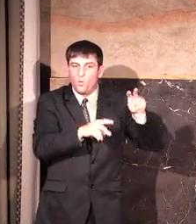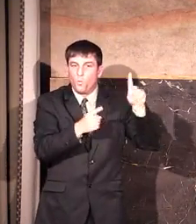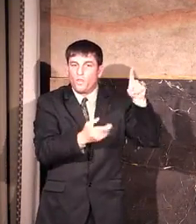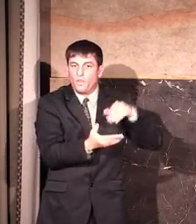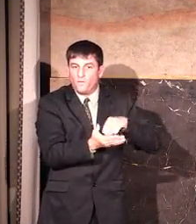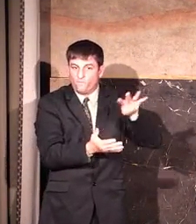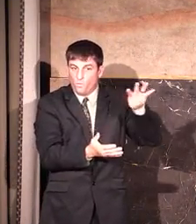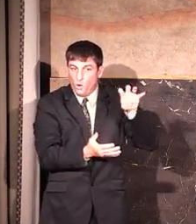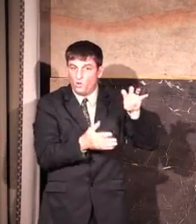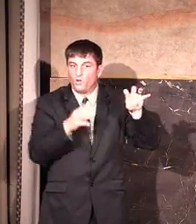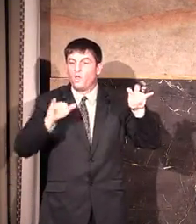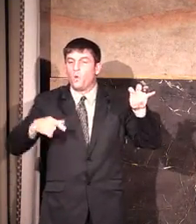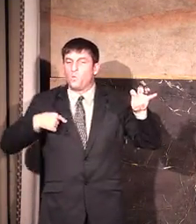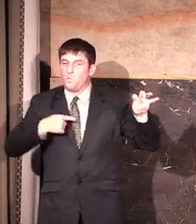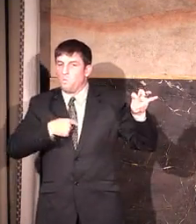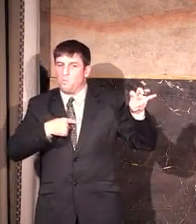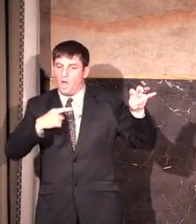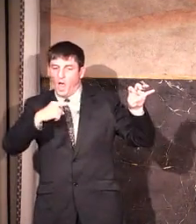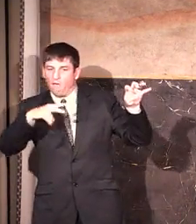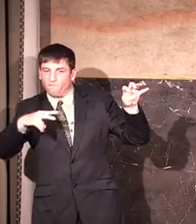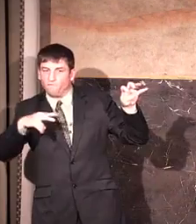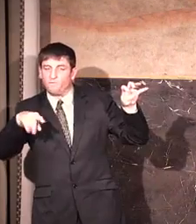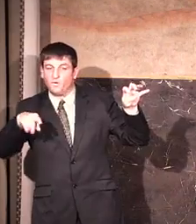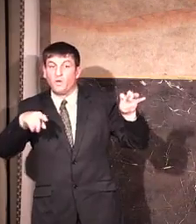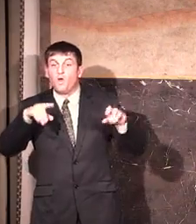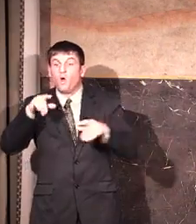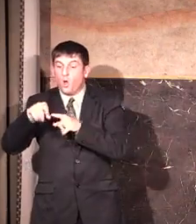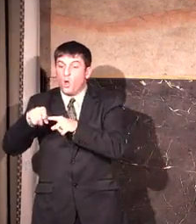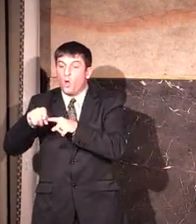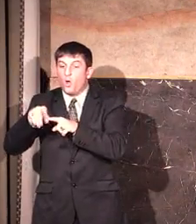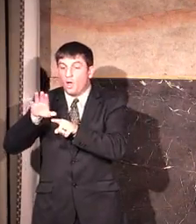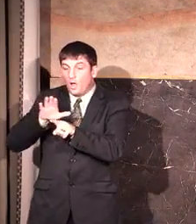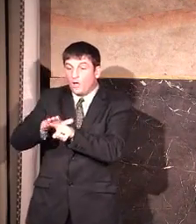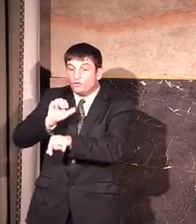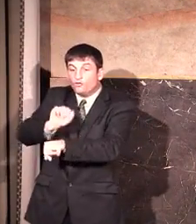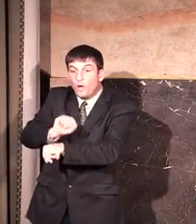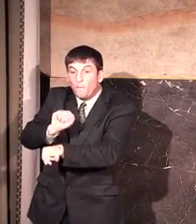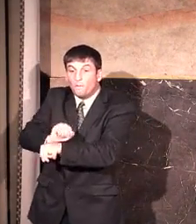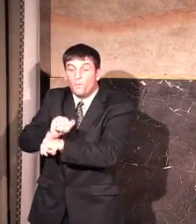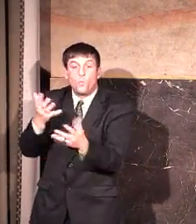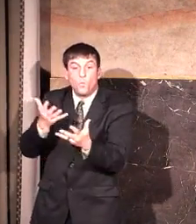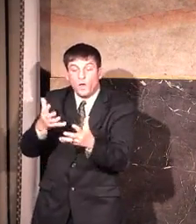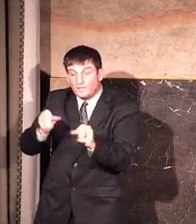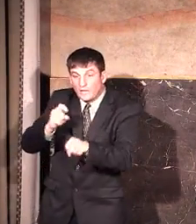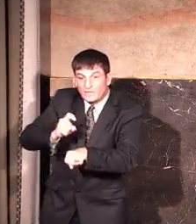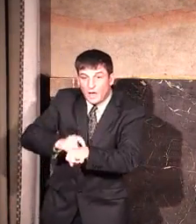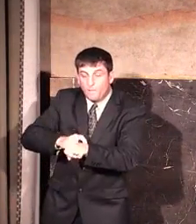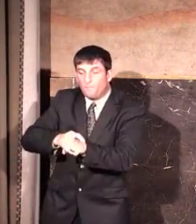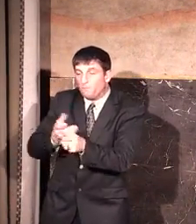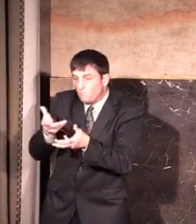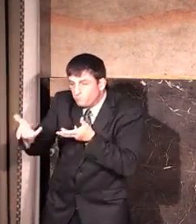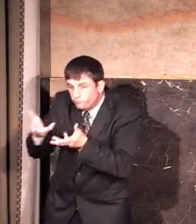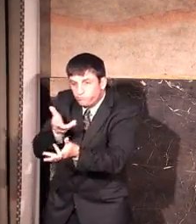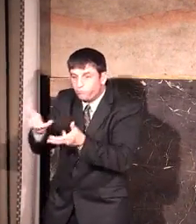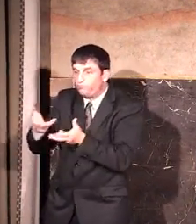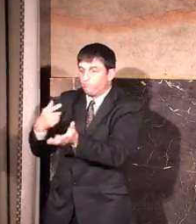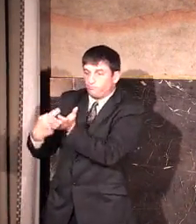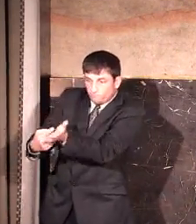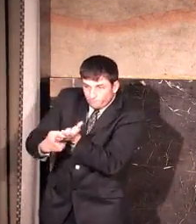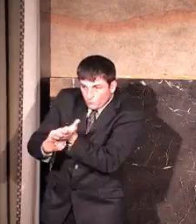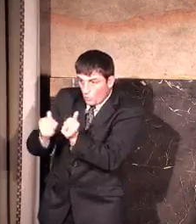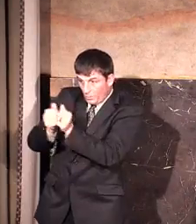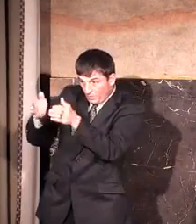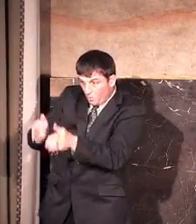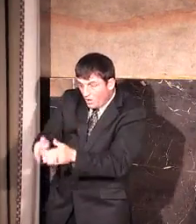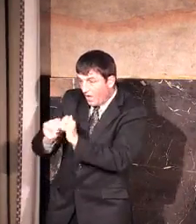goal. I'll say though, the role of that contact tracer again is not only to spend time talking to an individual and finding out about how they're doing and their